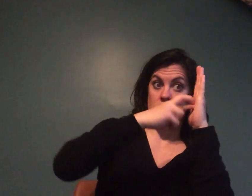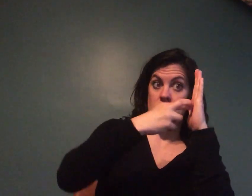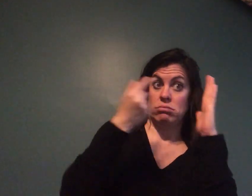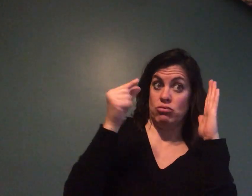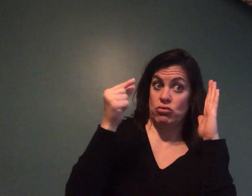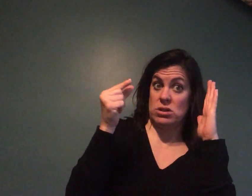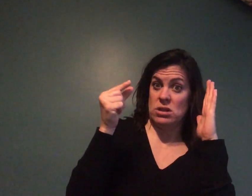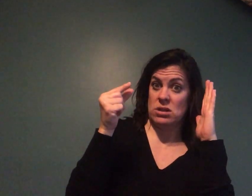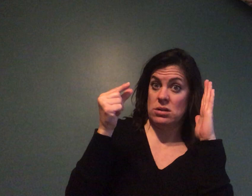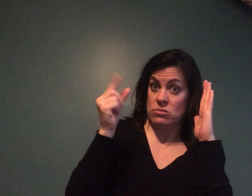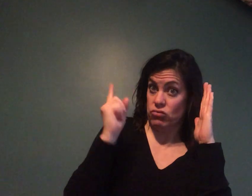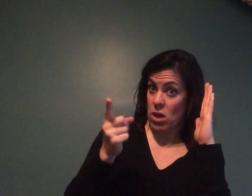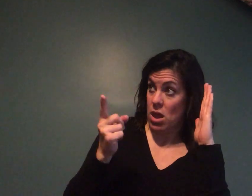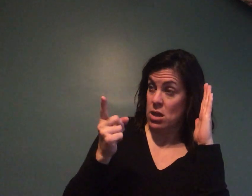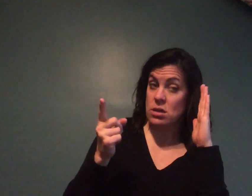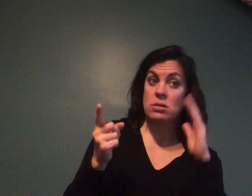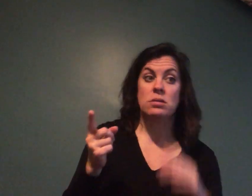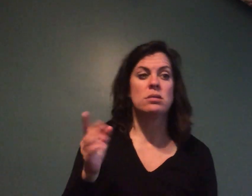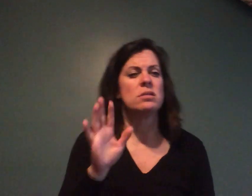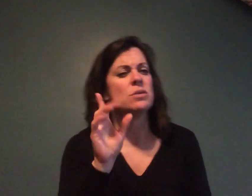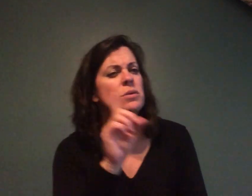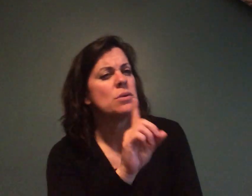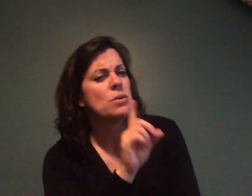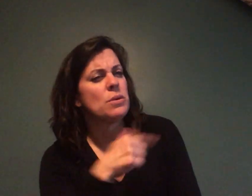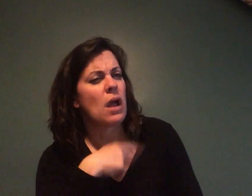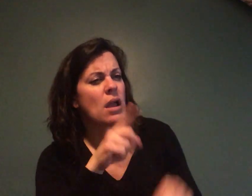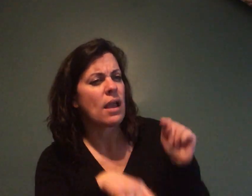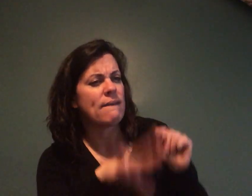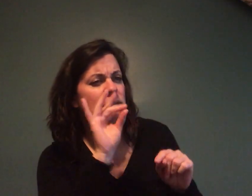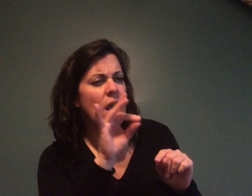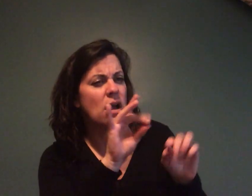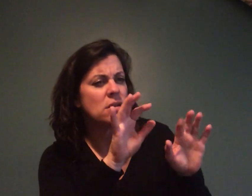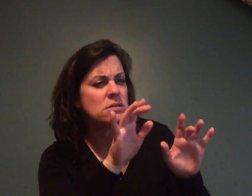One of the phone. Here's one here. Okay, there you go.